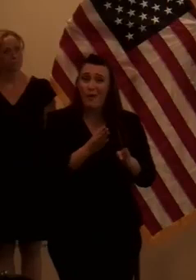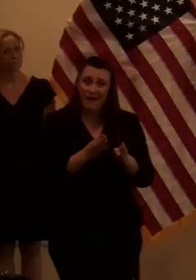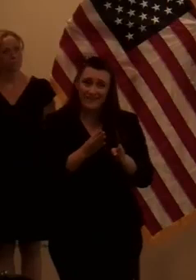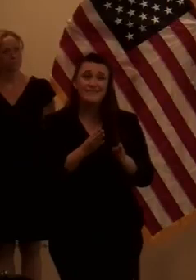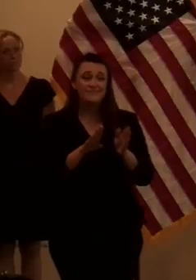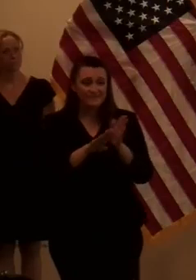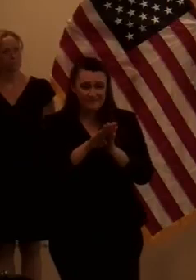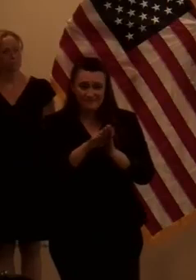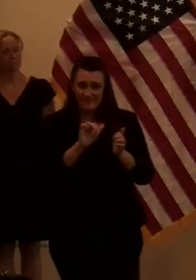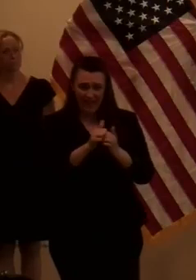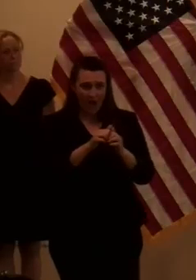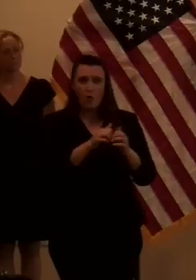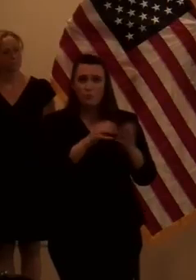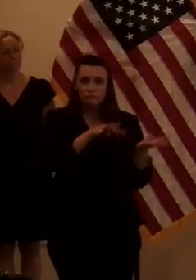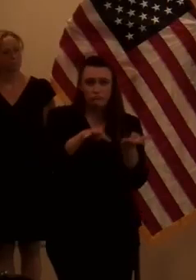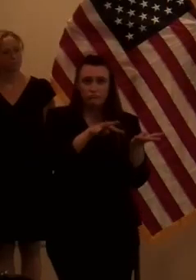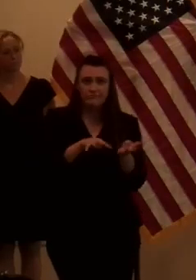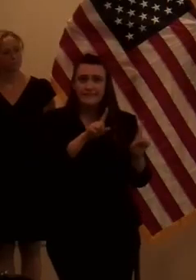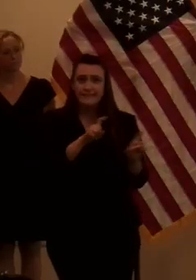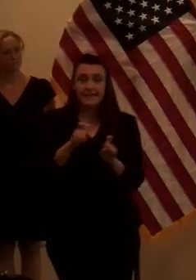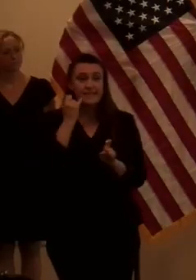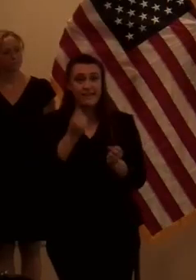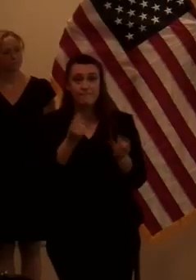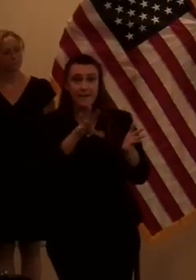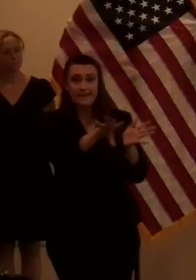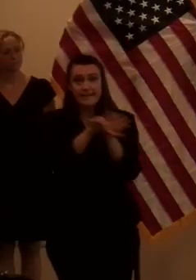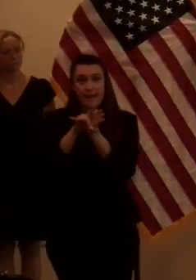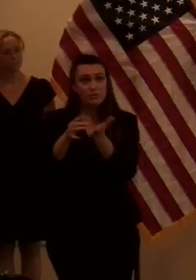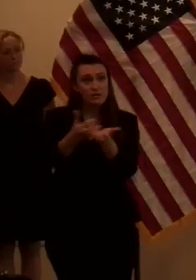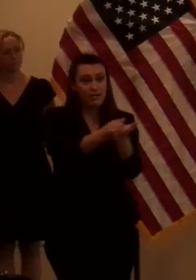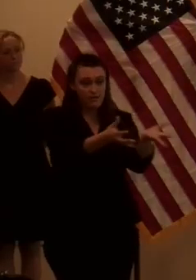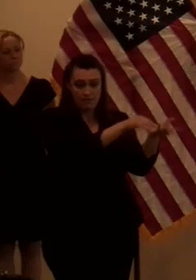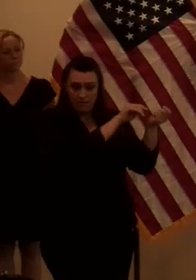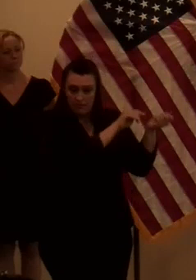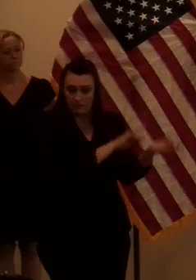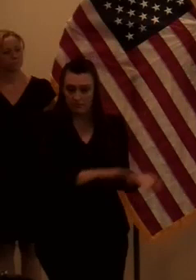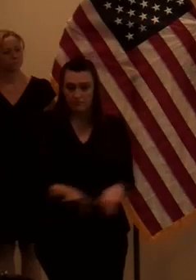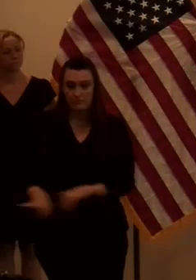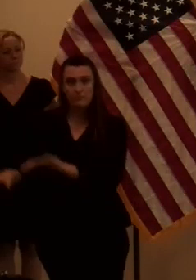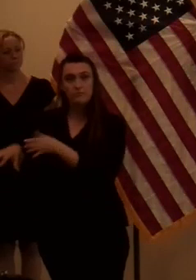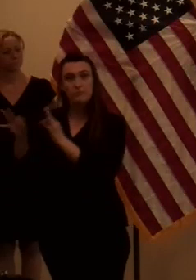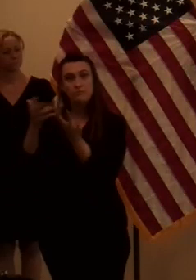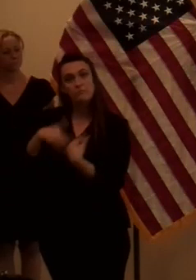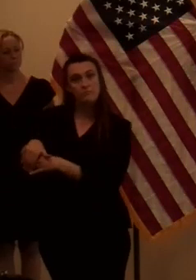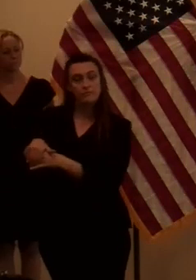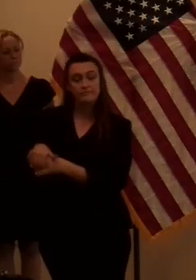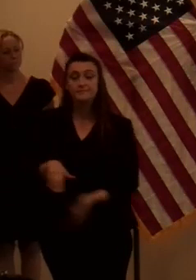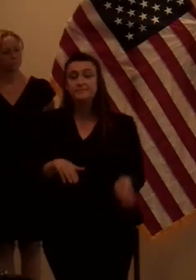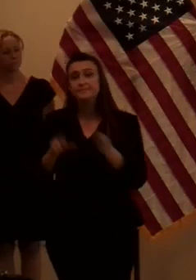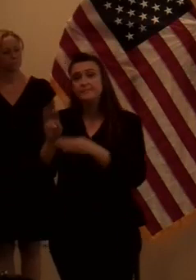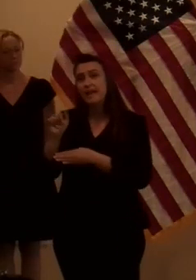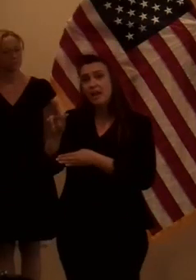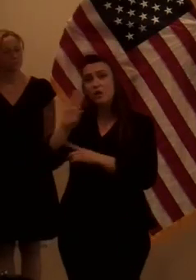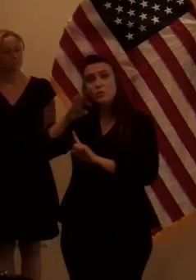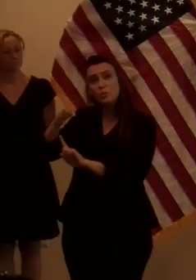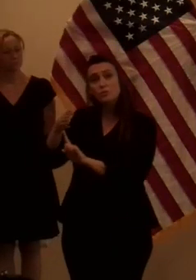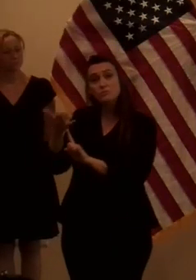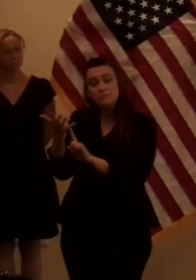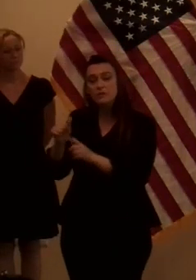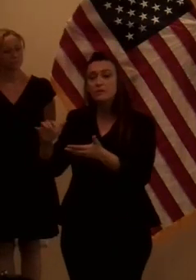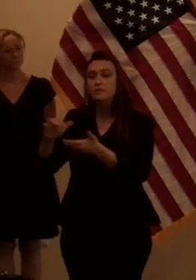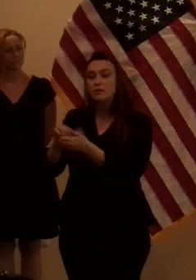a process to test high sample volumes simultaneously. At NAU, they are partnering